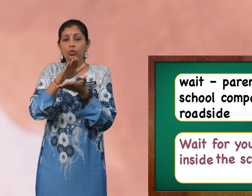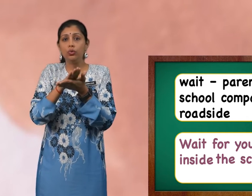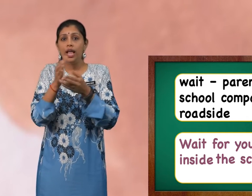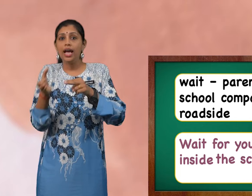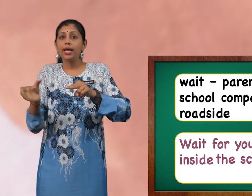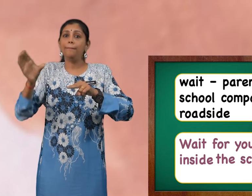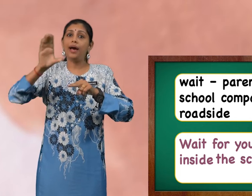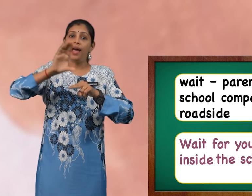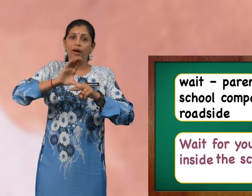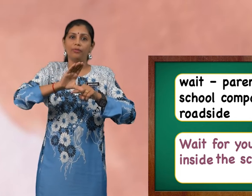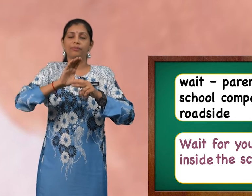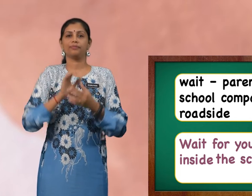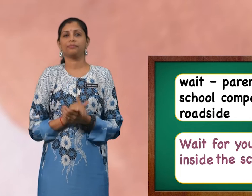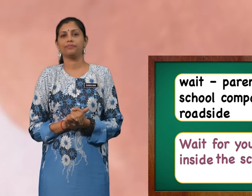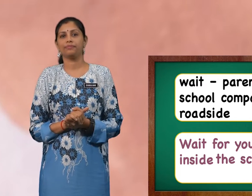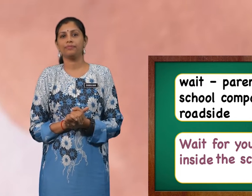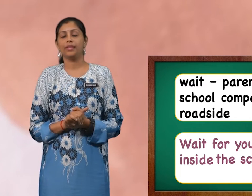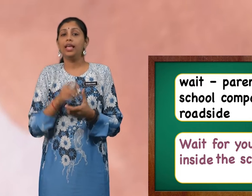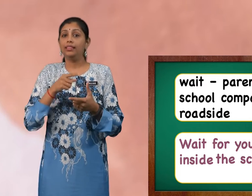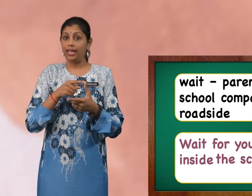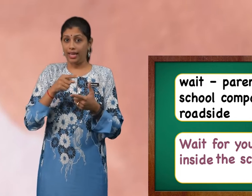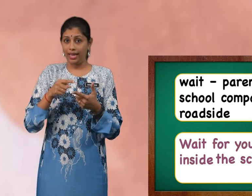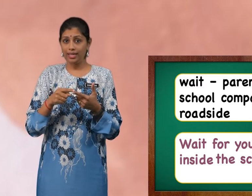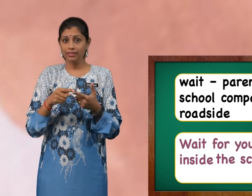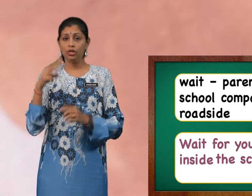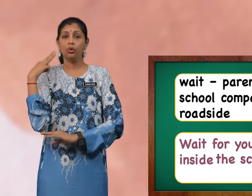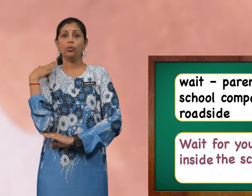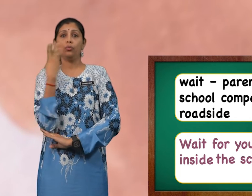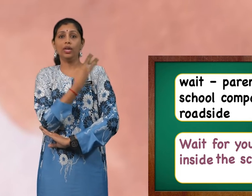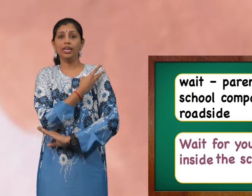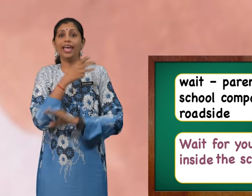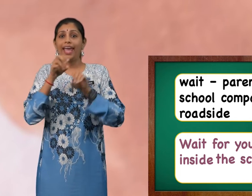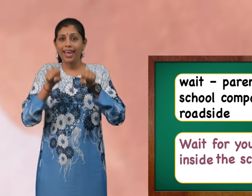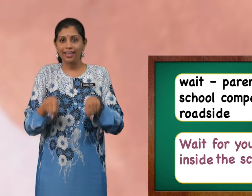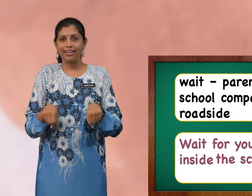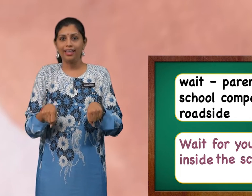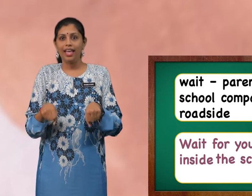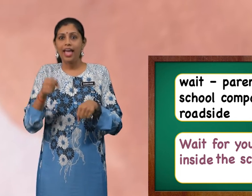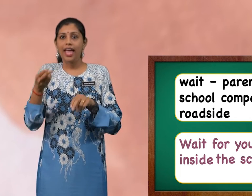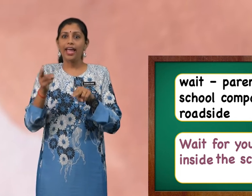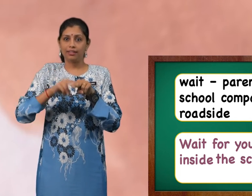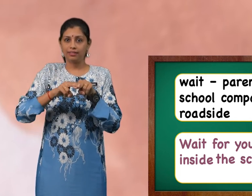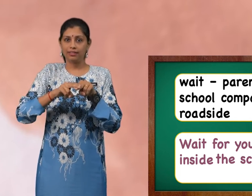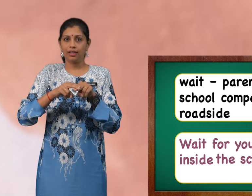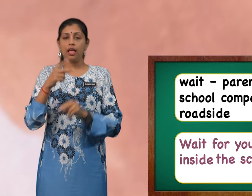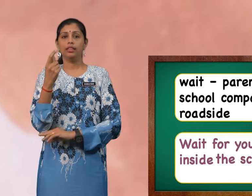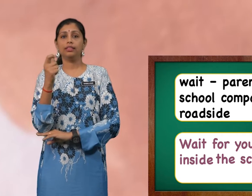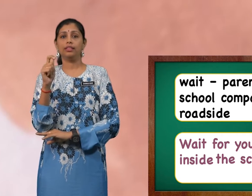school compound. Then we can add the